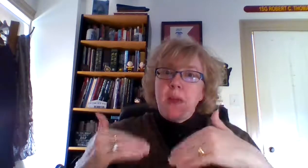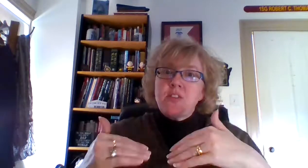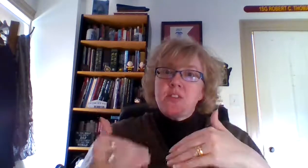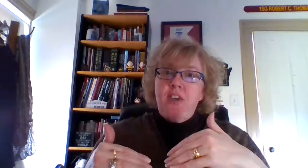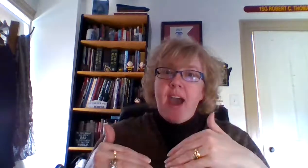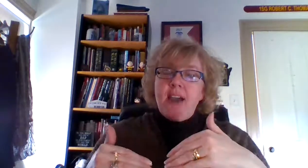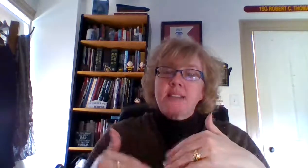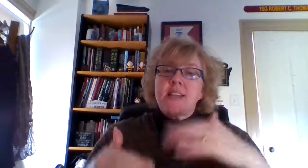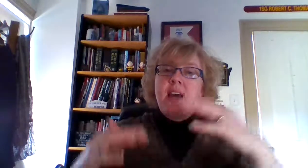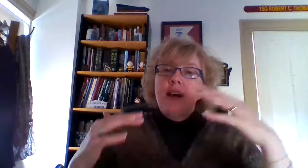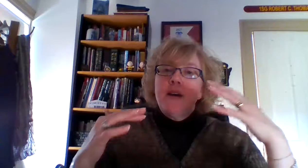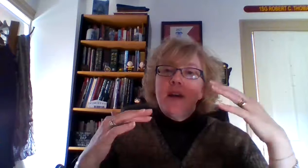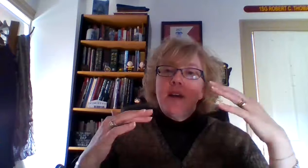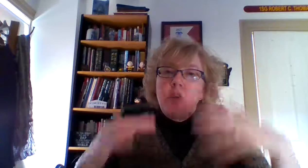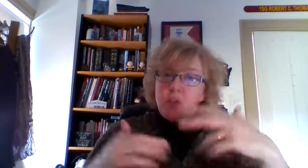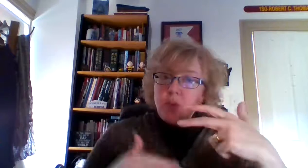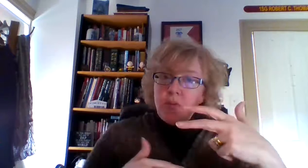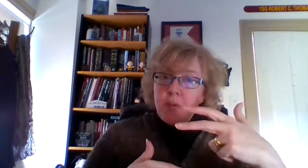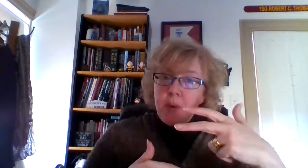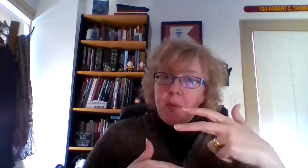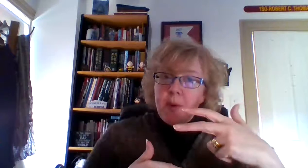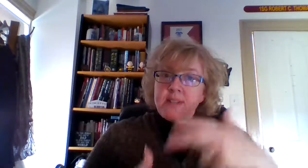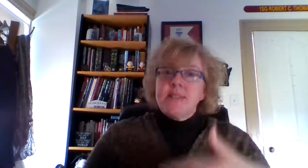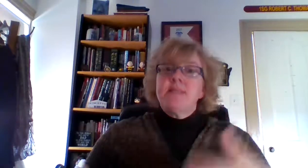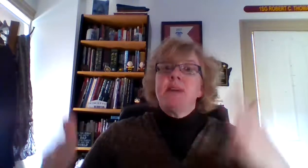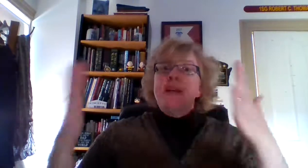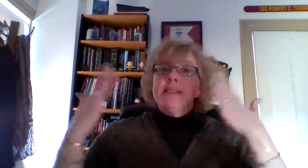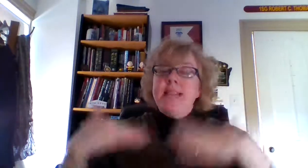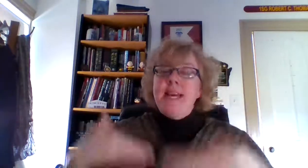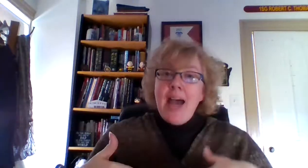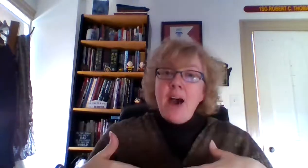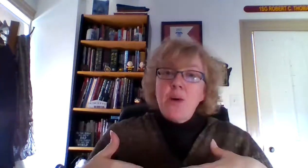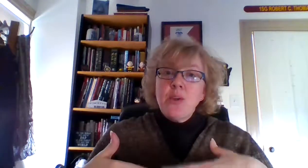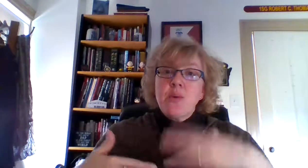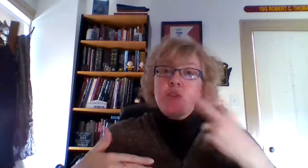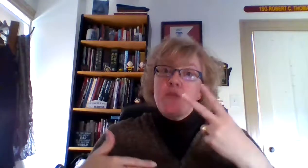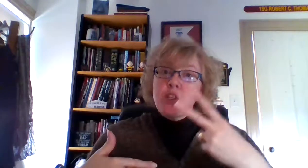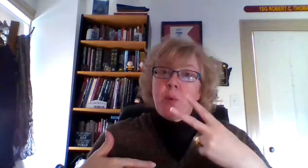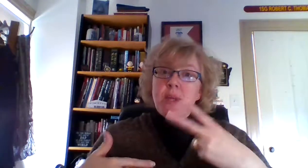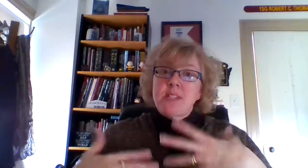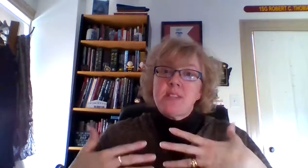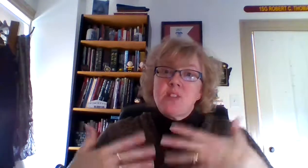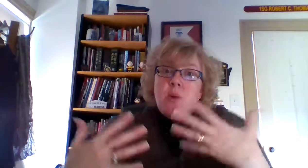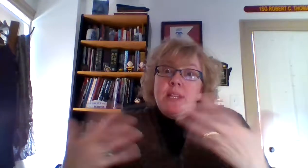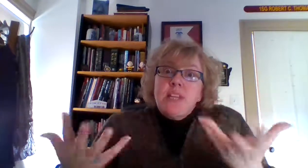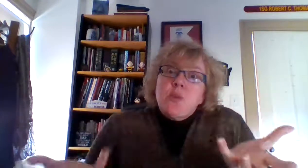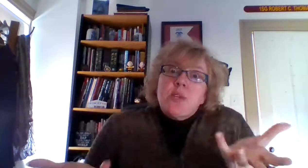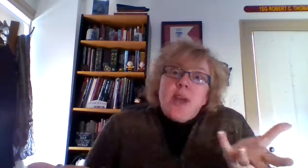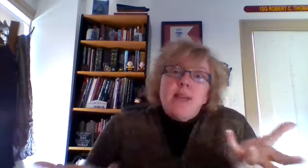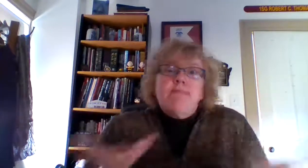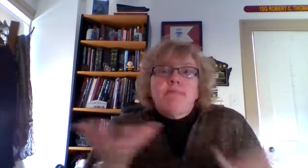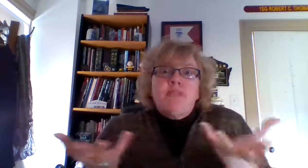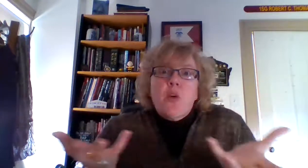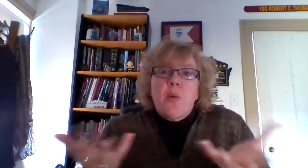after the fact, you could do them for 3 points, and now you can do them for 2 points. So at least you could get 4